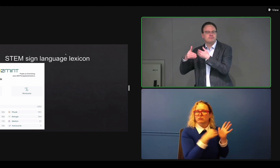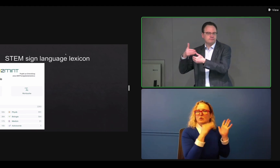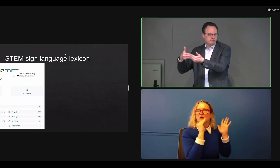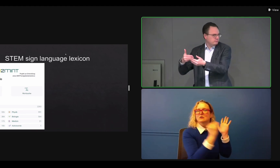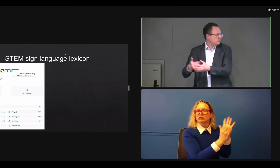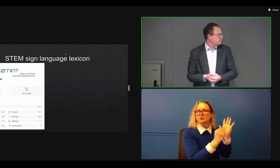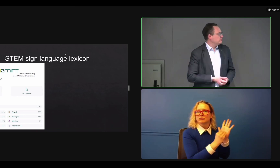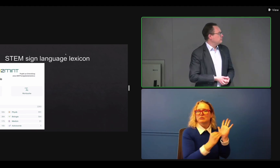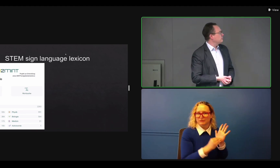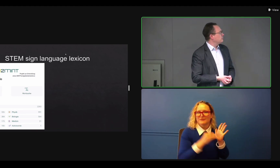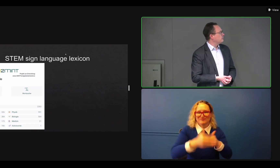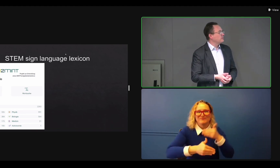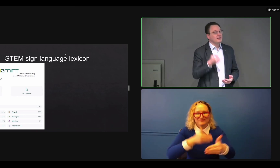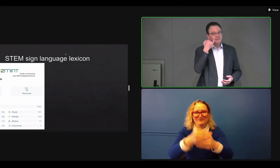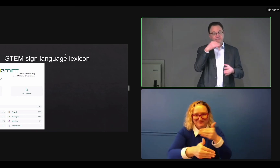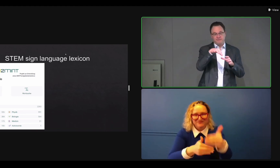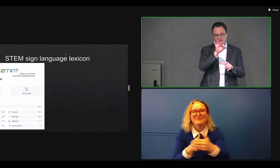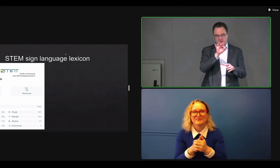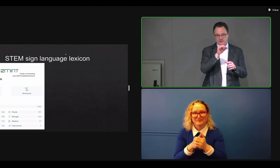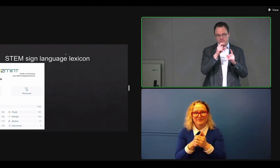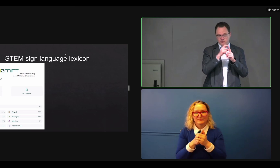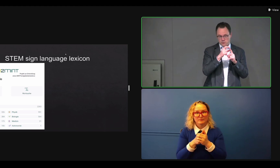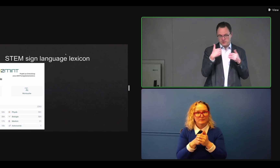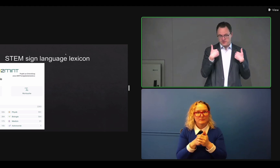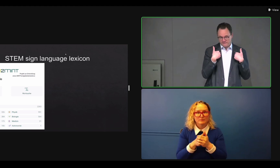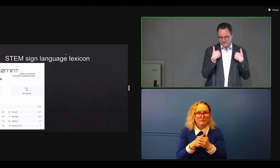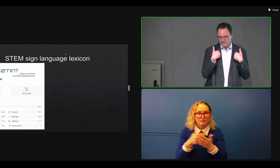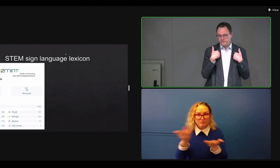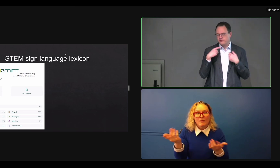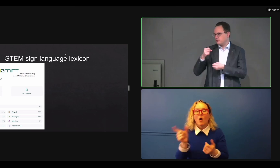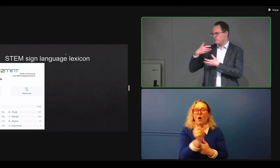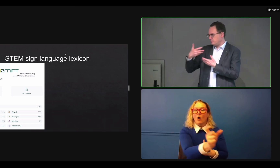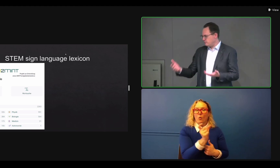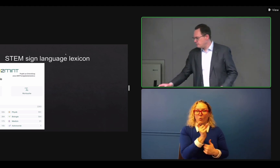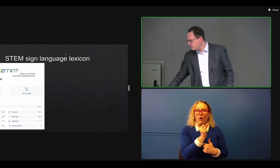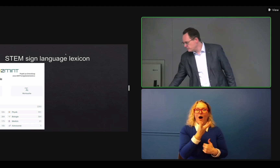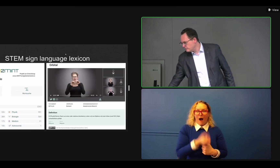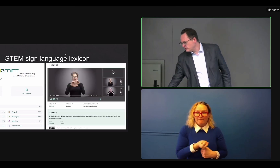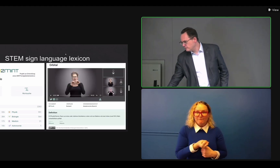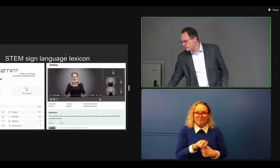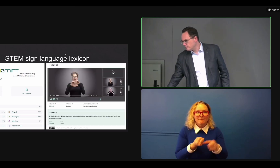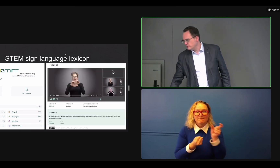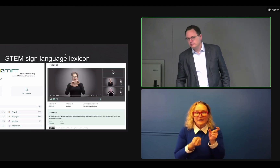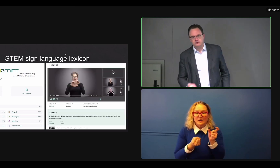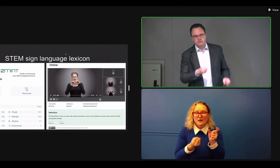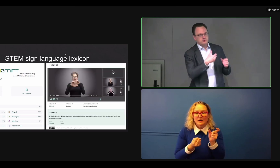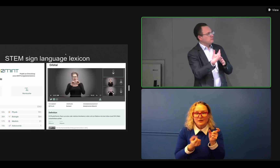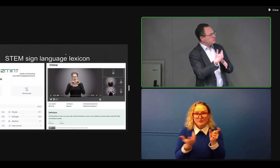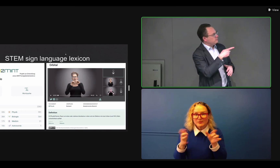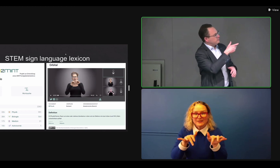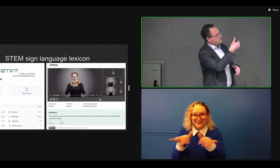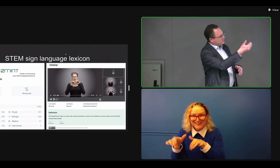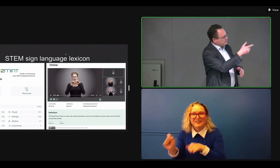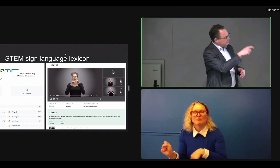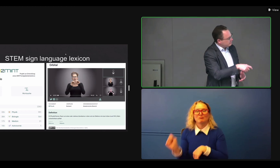list to discuss with experts in future work groups. there is vocabulary word that is found, you'll see it pop up